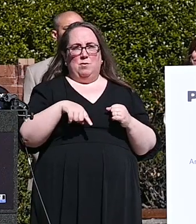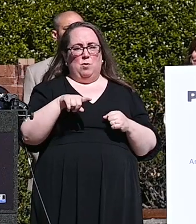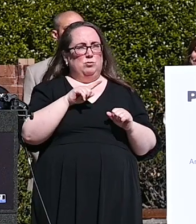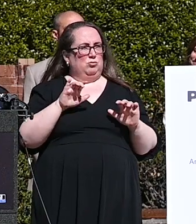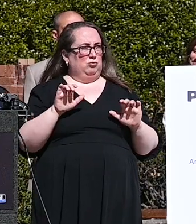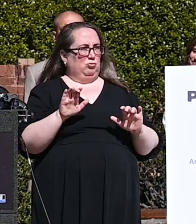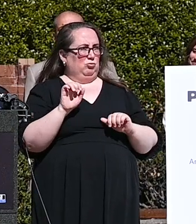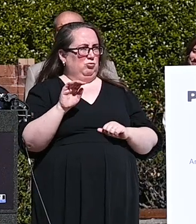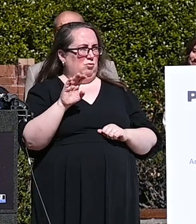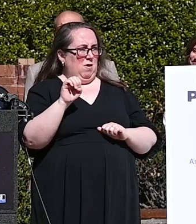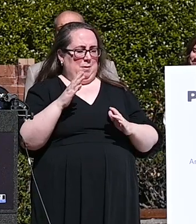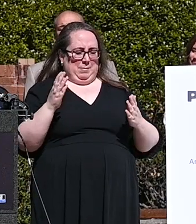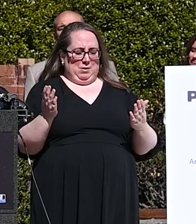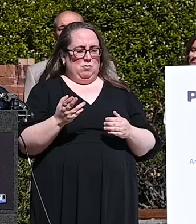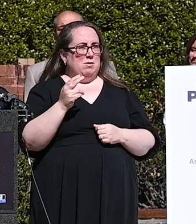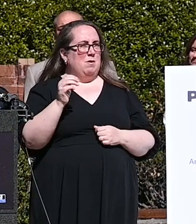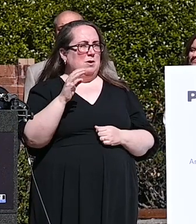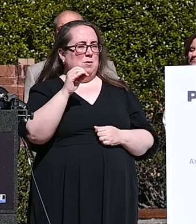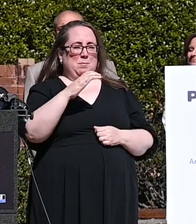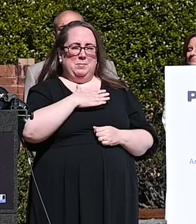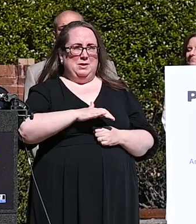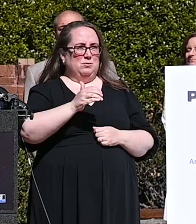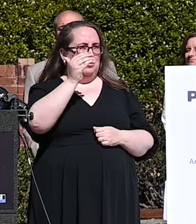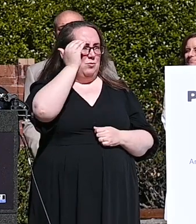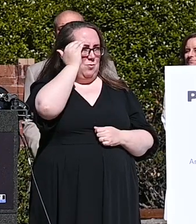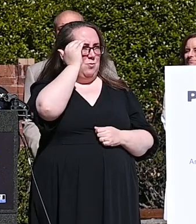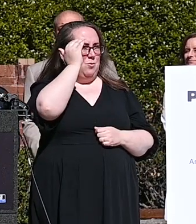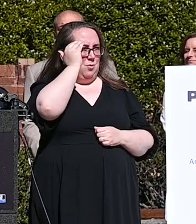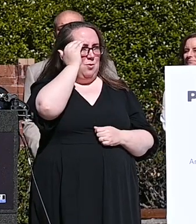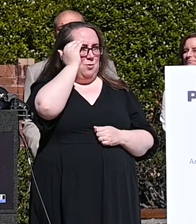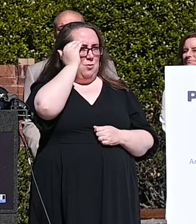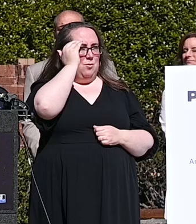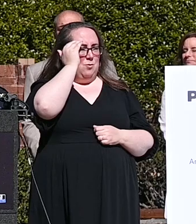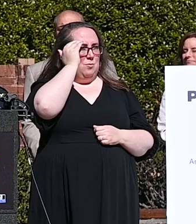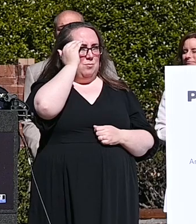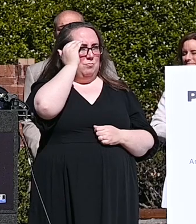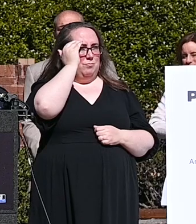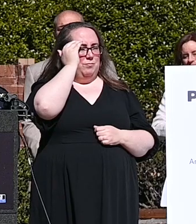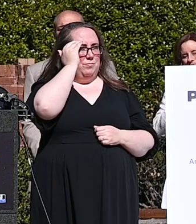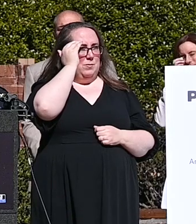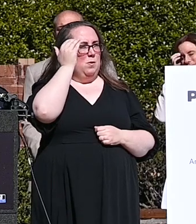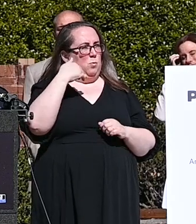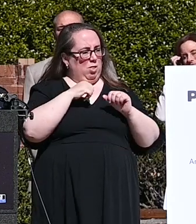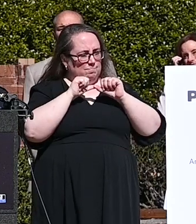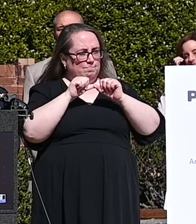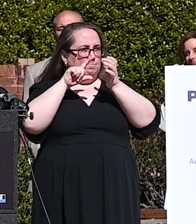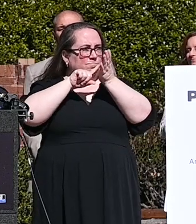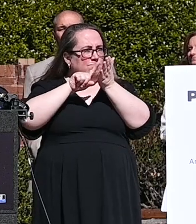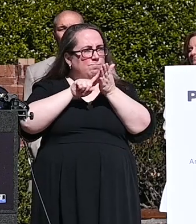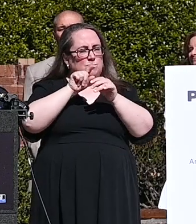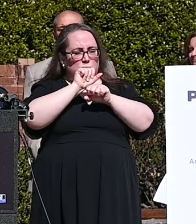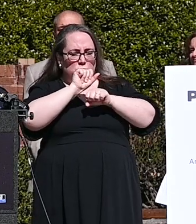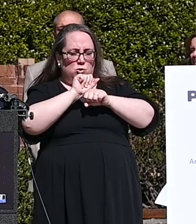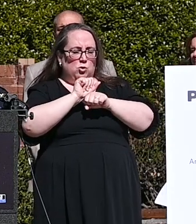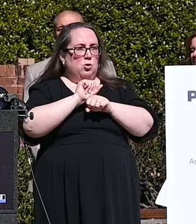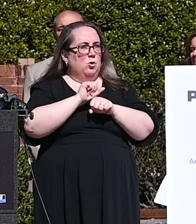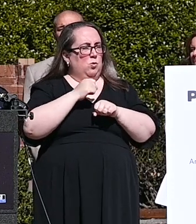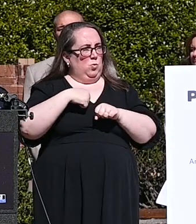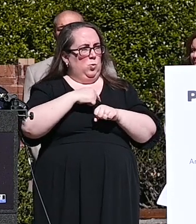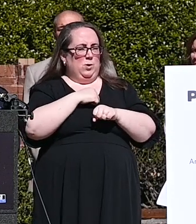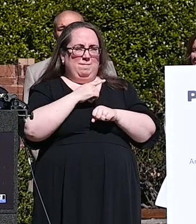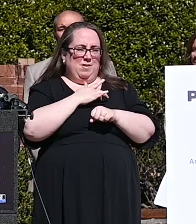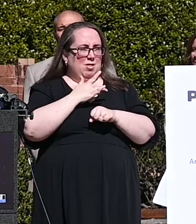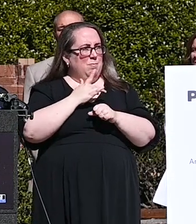commit crimes in Howard County, please know that we will not stop our efforts, and we take